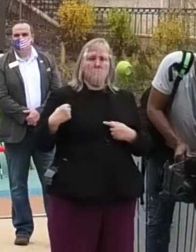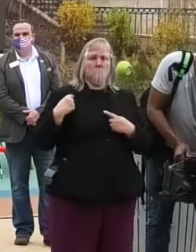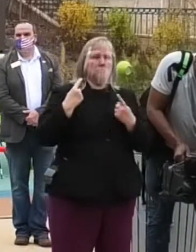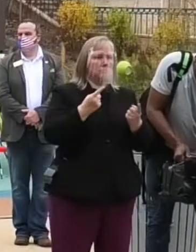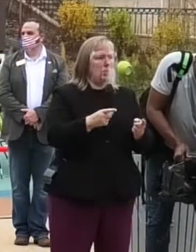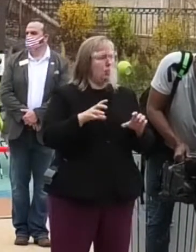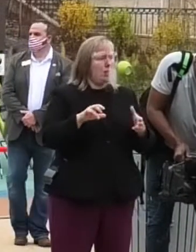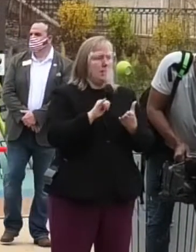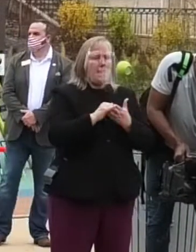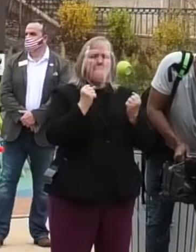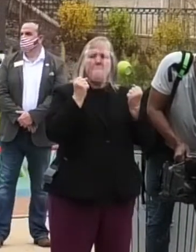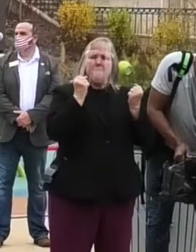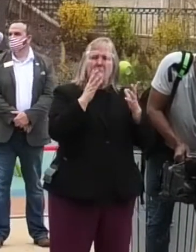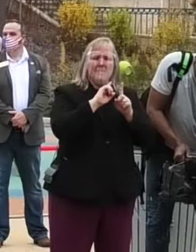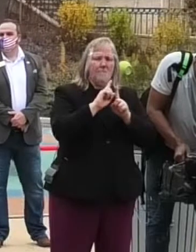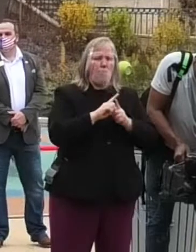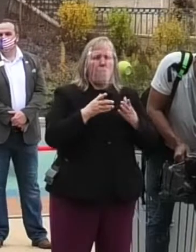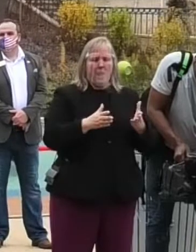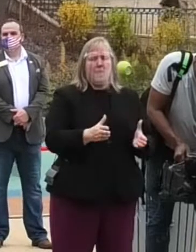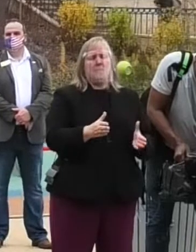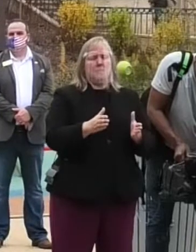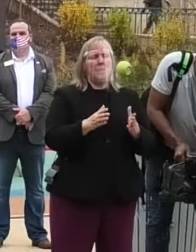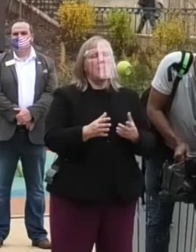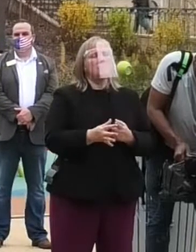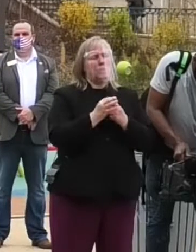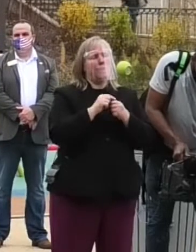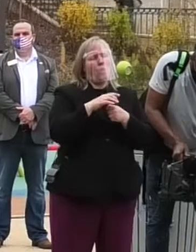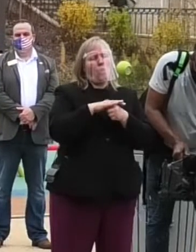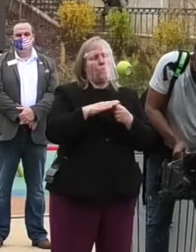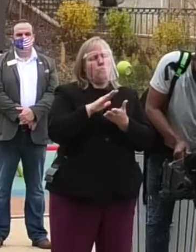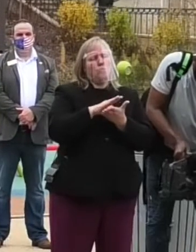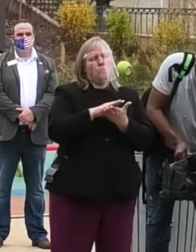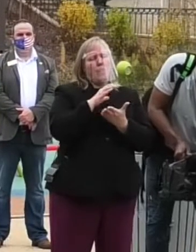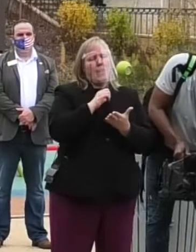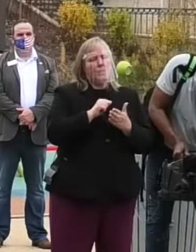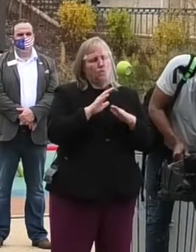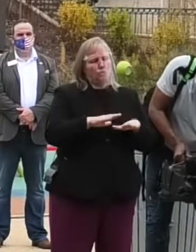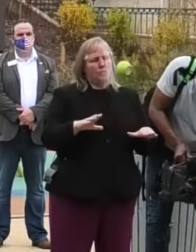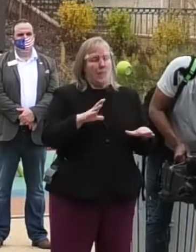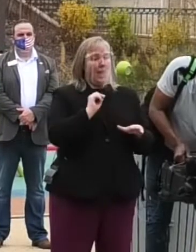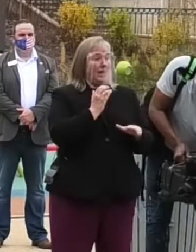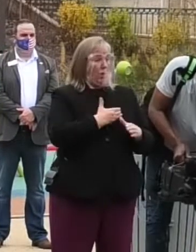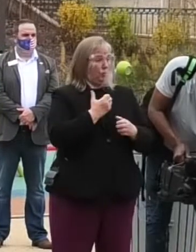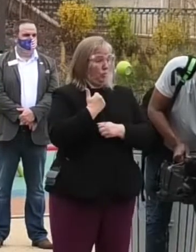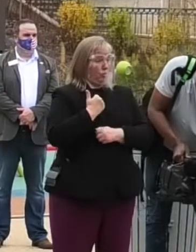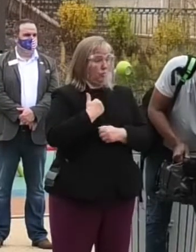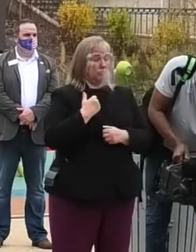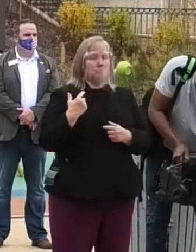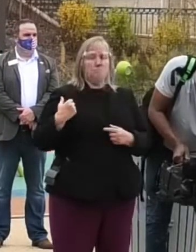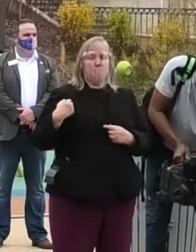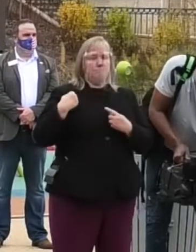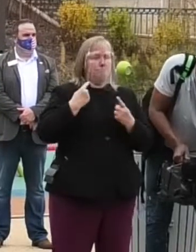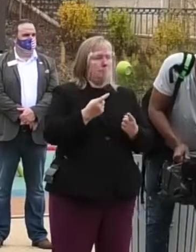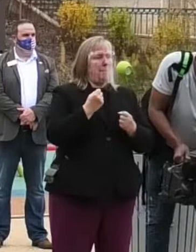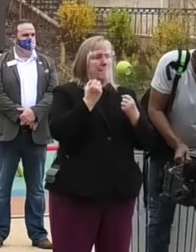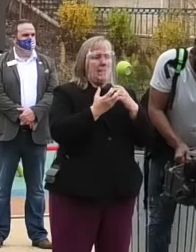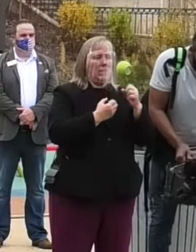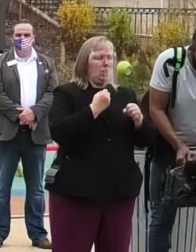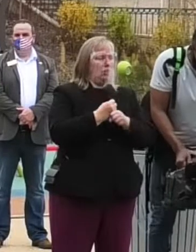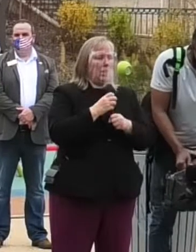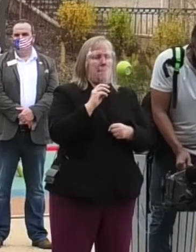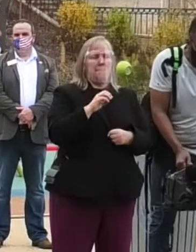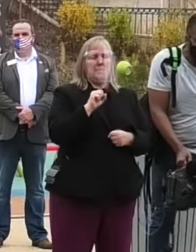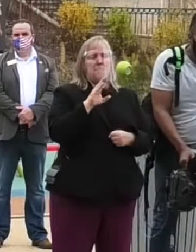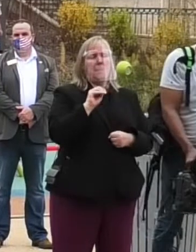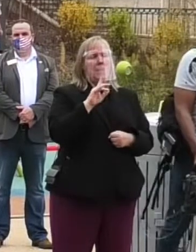many ways, especially for the local school-aged children and our soldiers. Over the years, Ms. Bailey has been